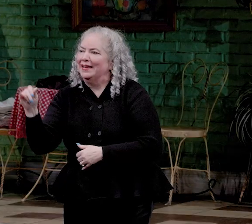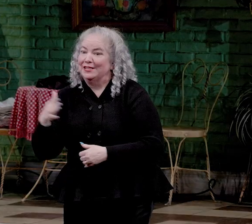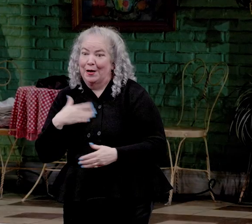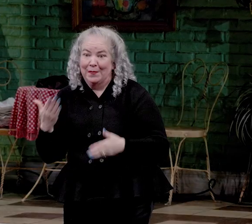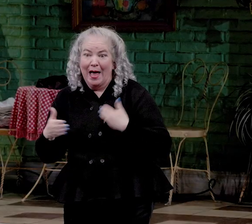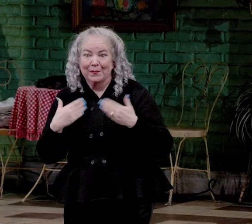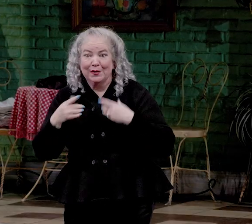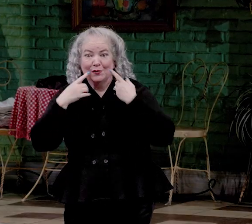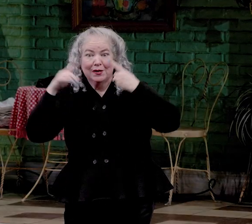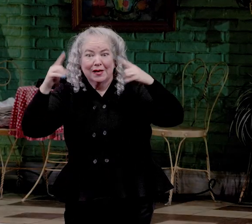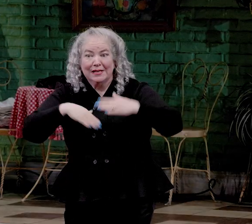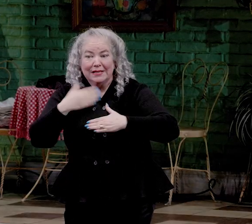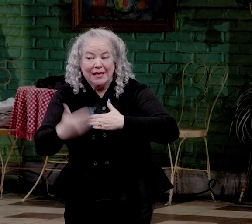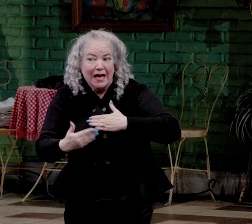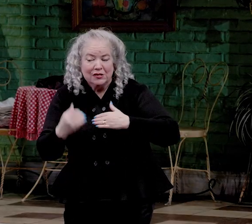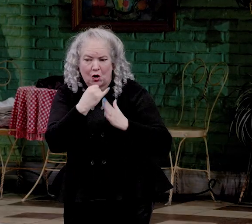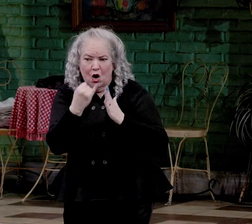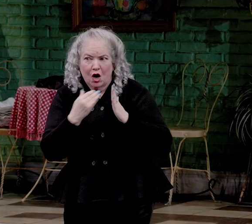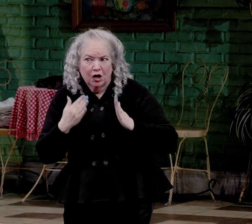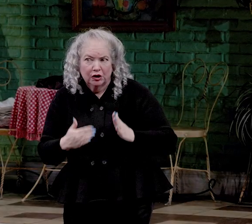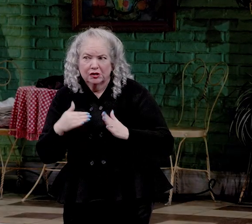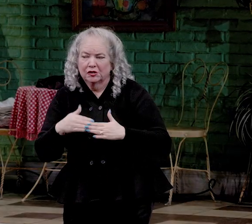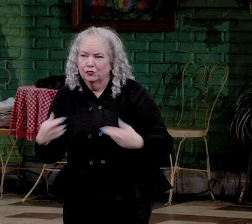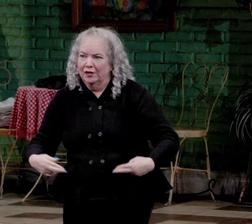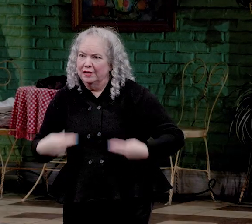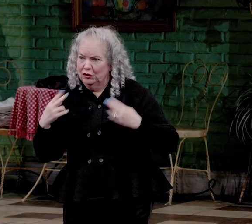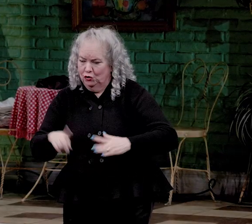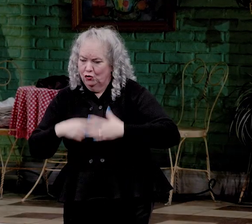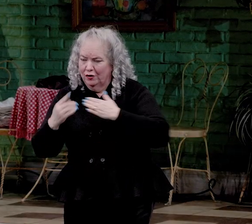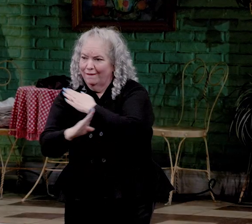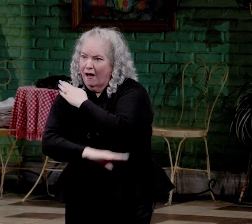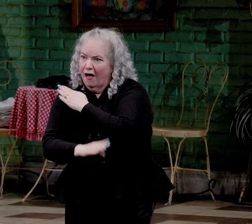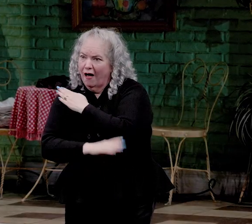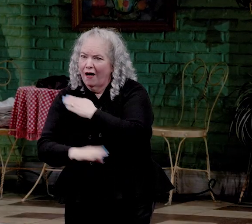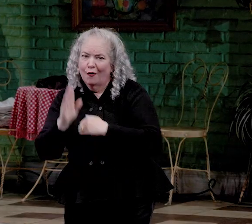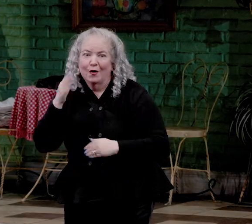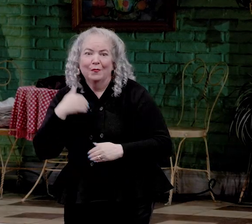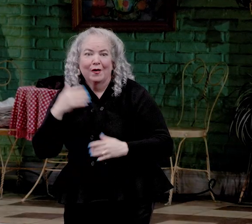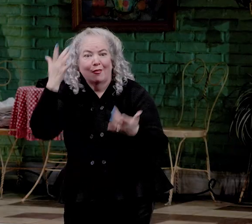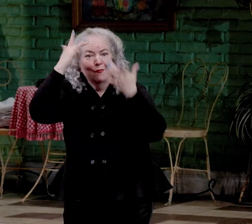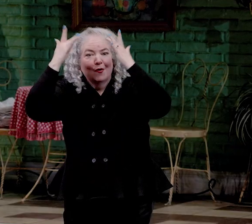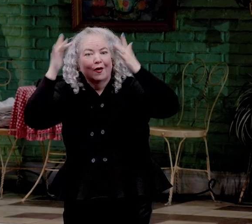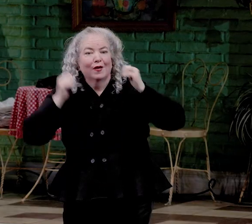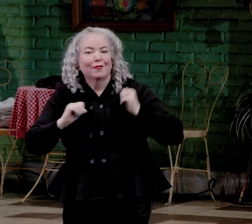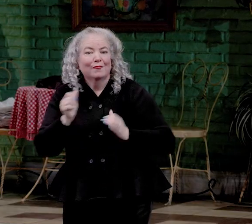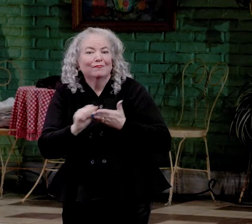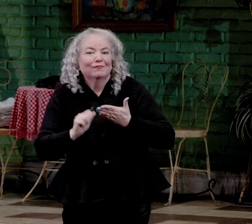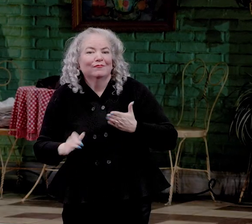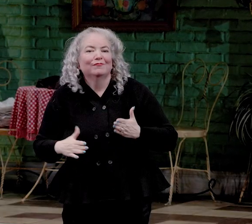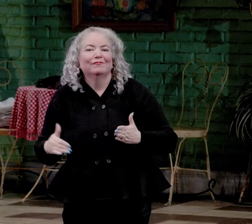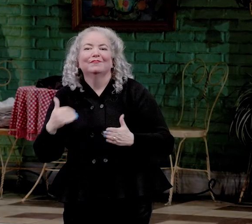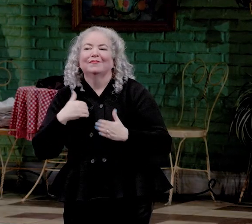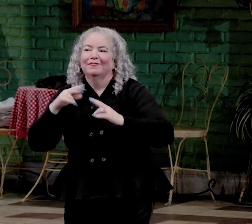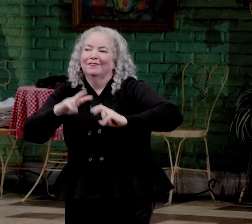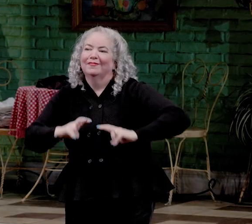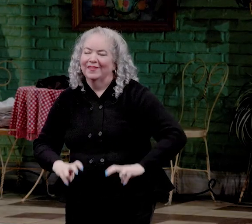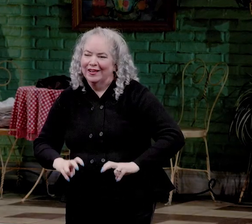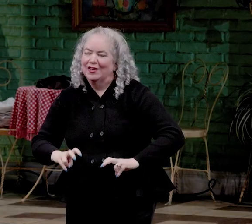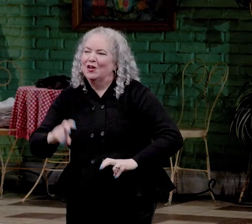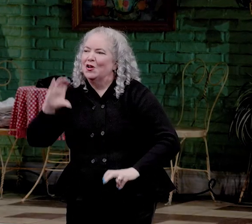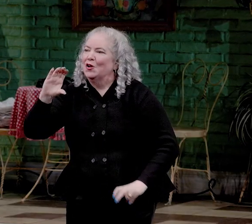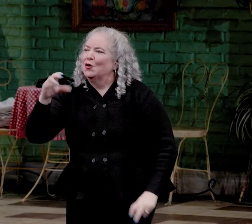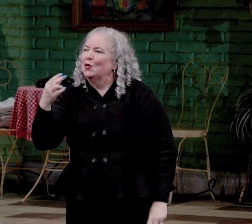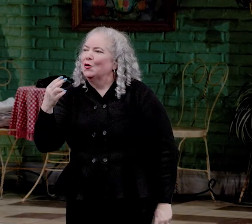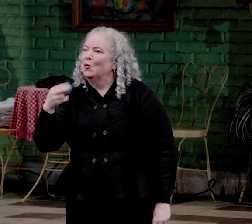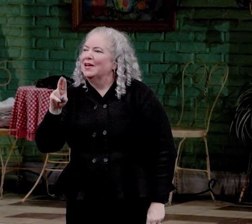that Geva's next artist in residence beginning this fall will be the brilliant playwright and dramaturg, Kristen